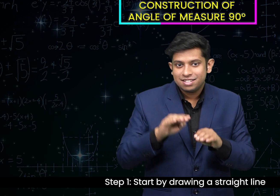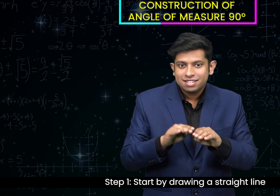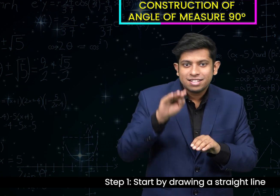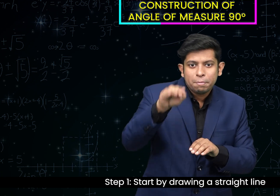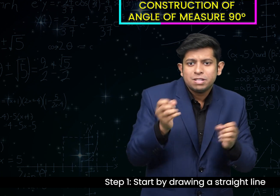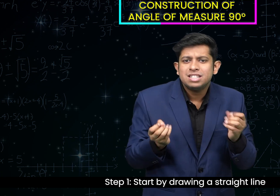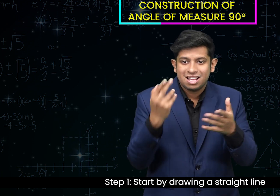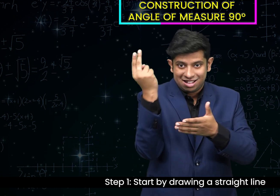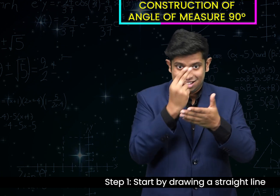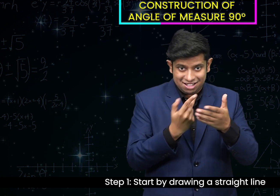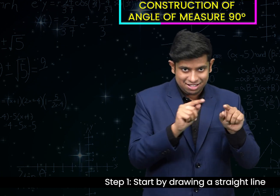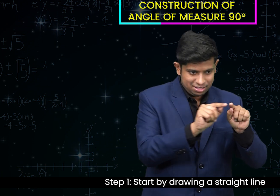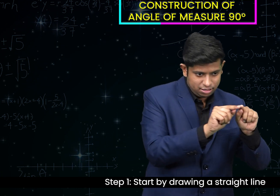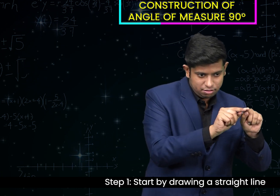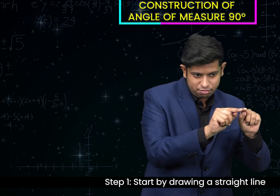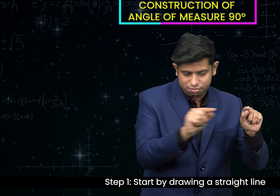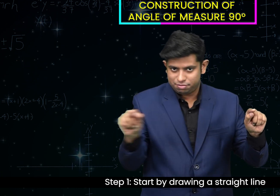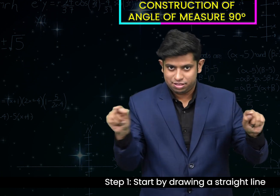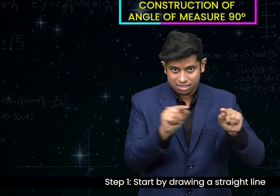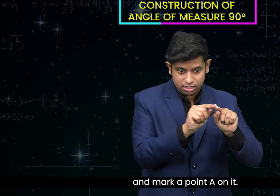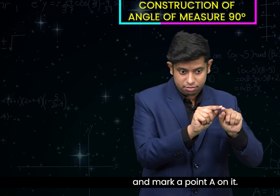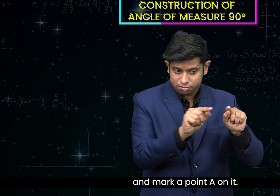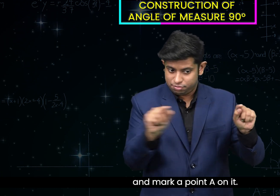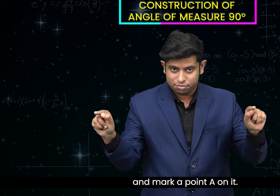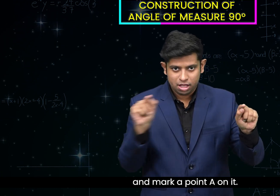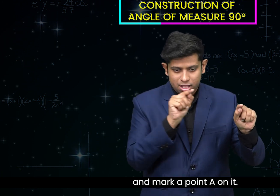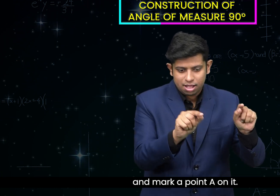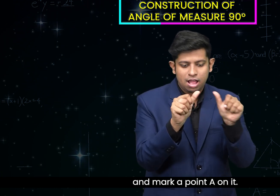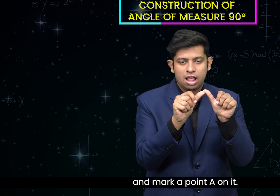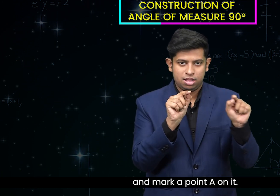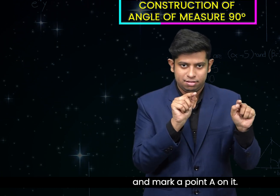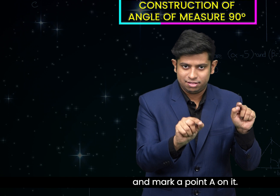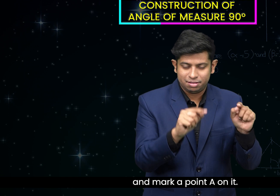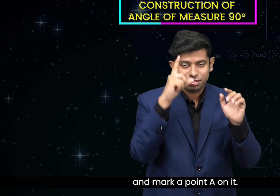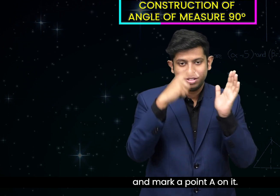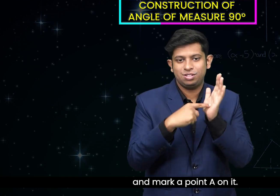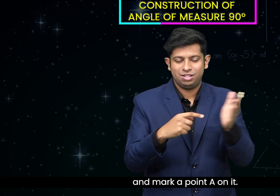Step 1. Start by drawing a straight line and mark a point A on it.